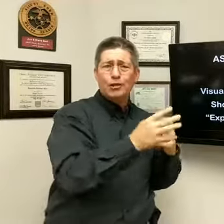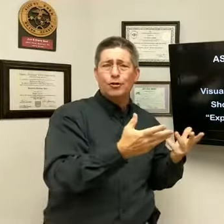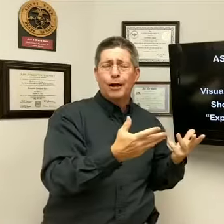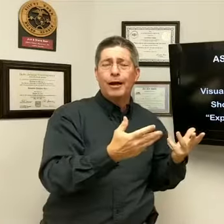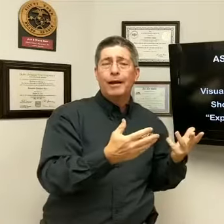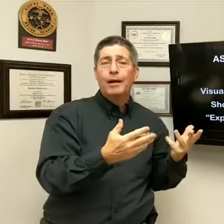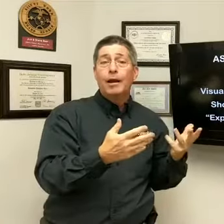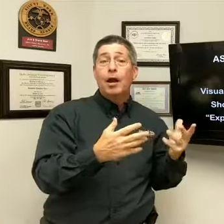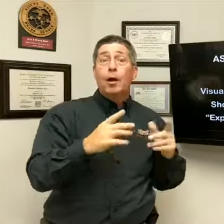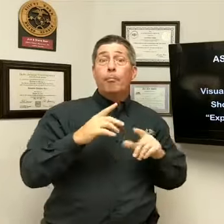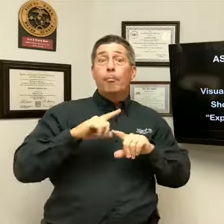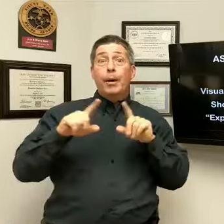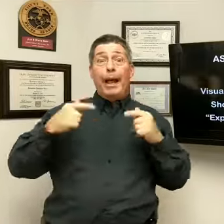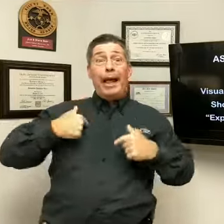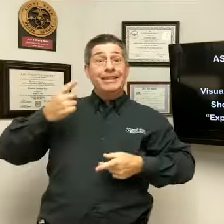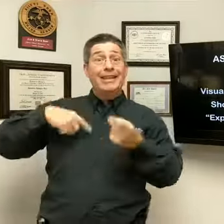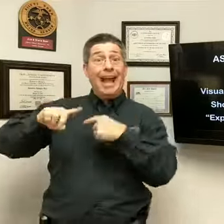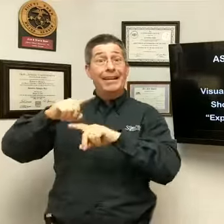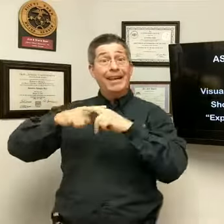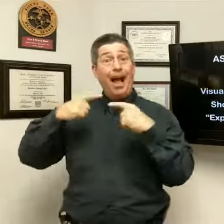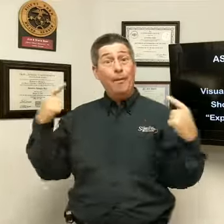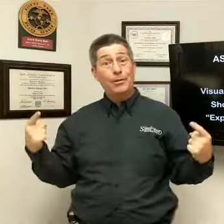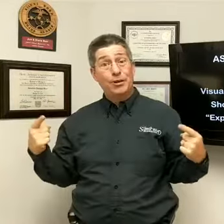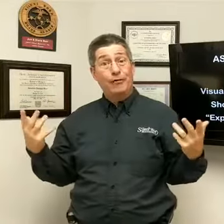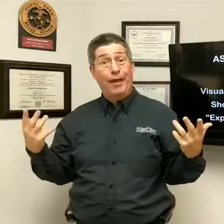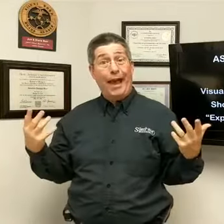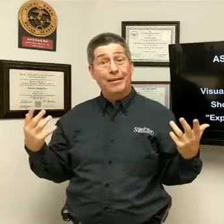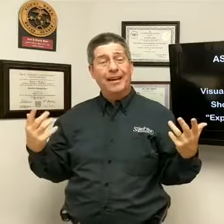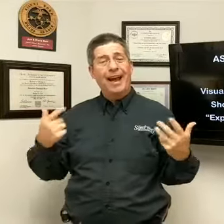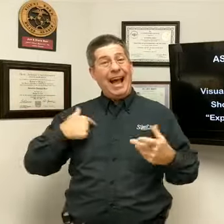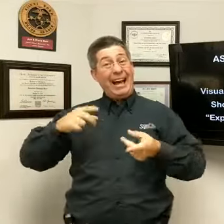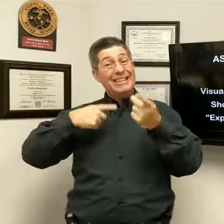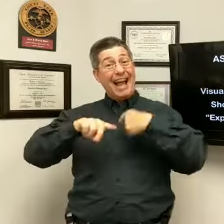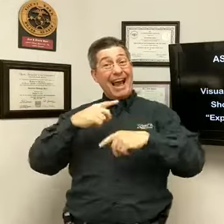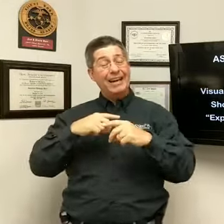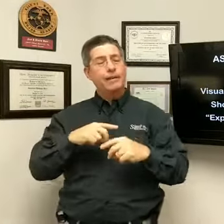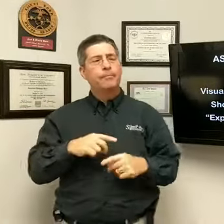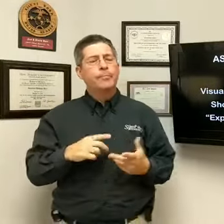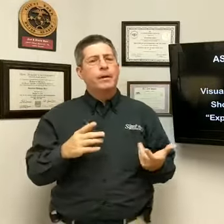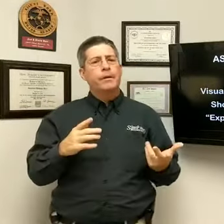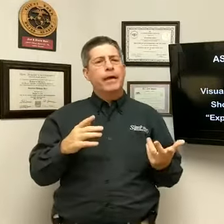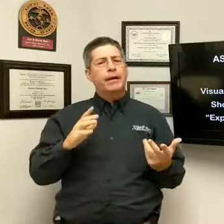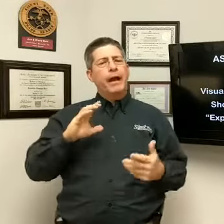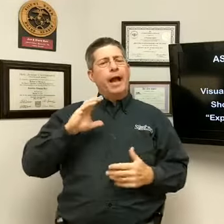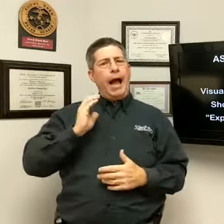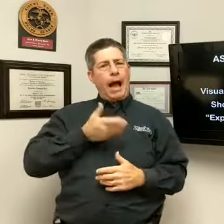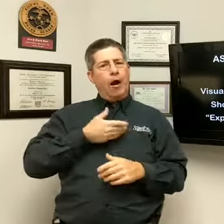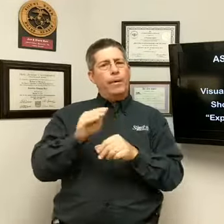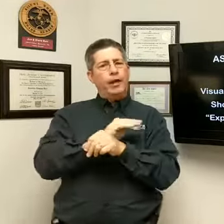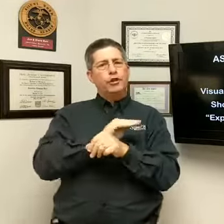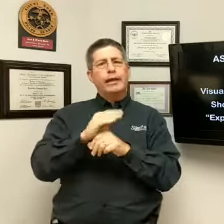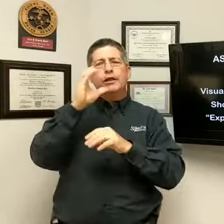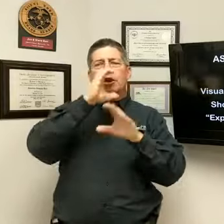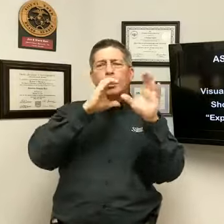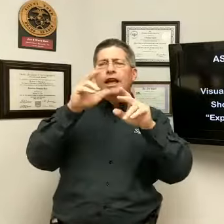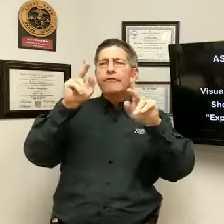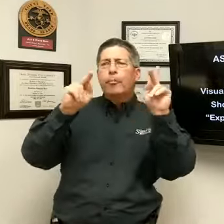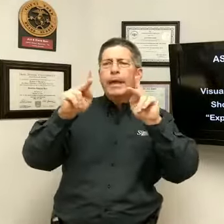ministry. But I signed the opposite of that. I signed that our ministry is looking for people